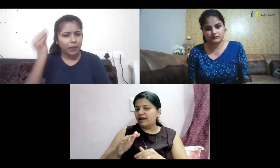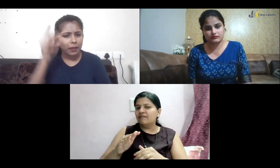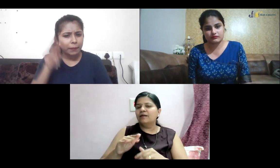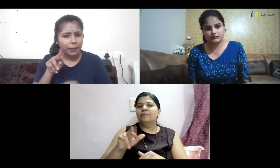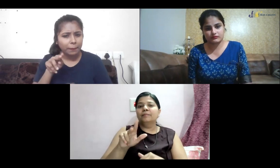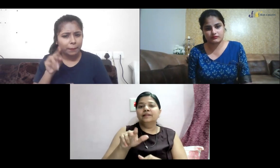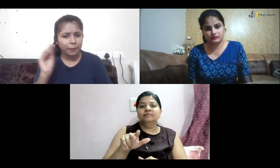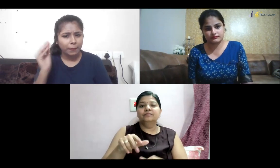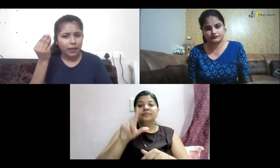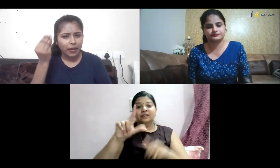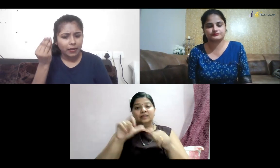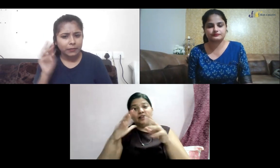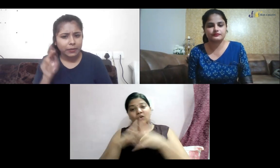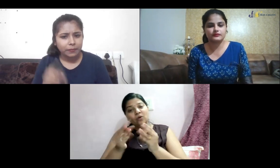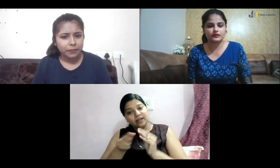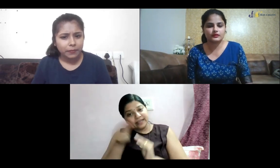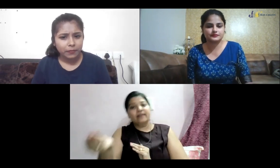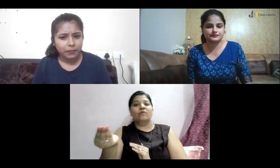better if there are.